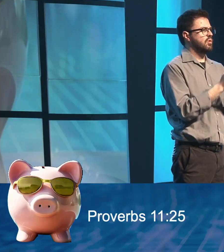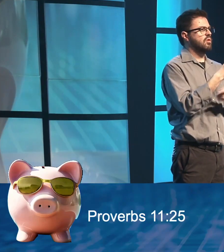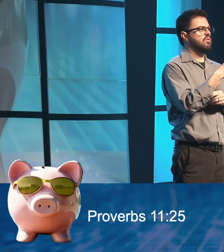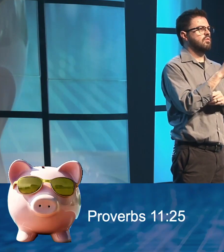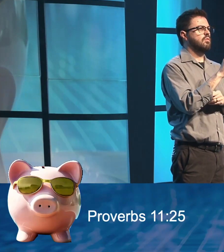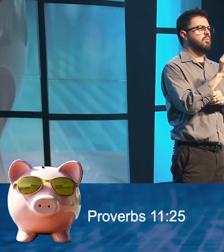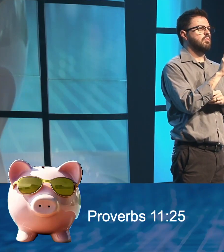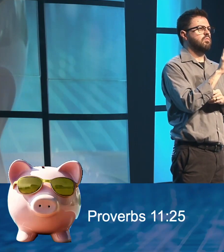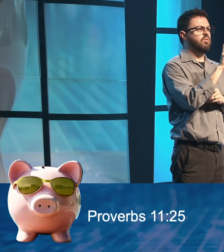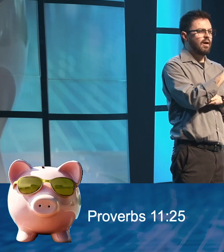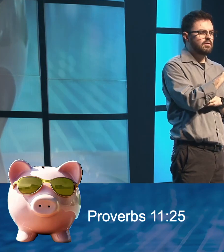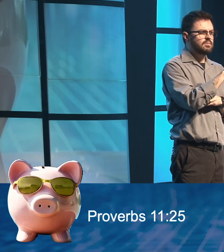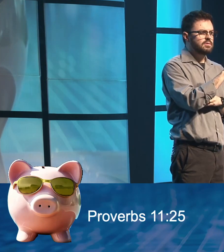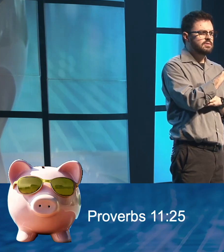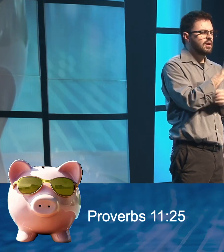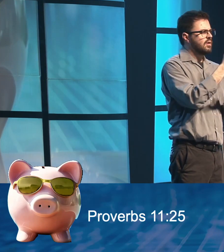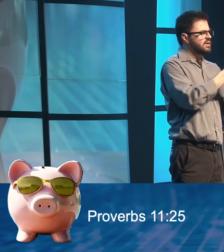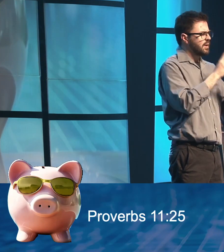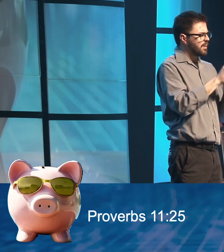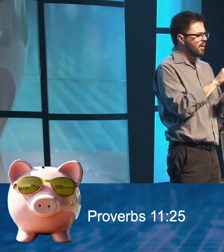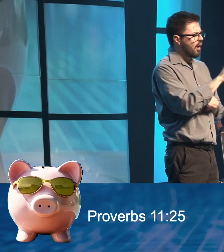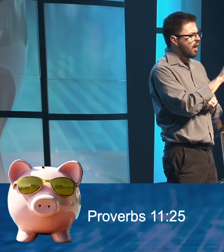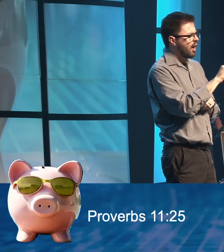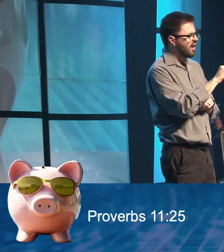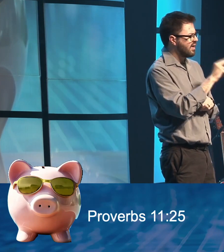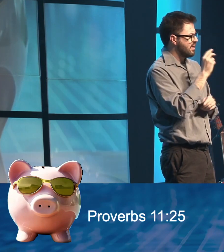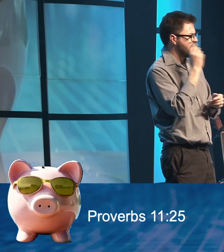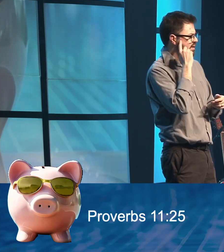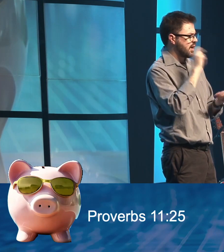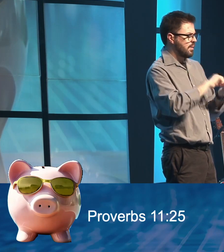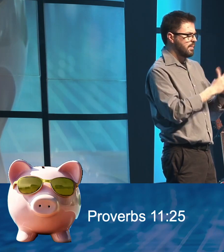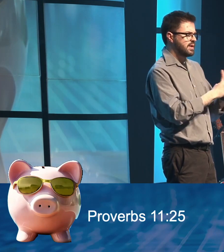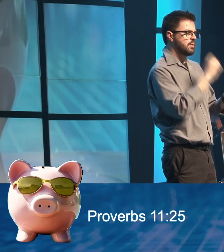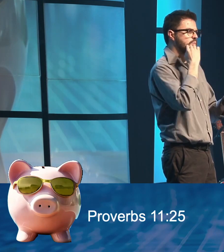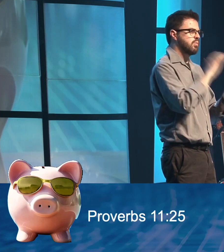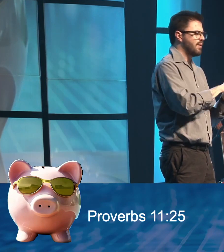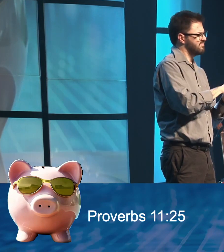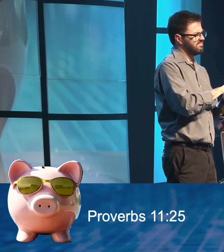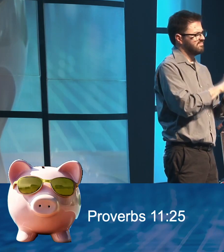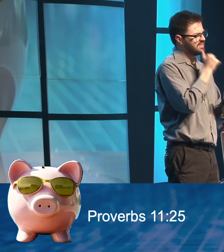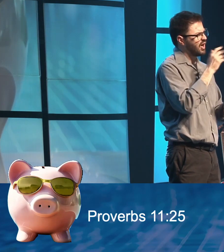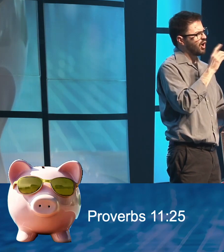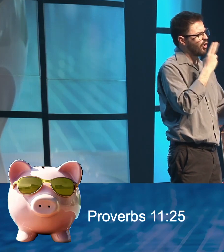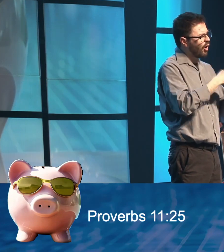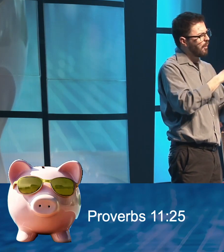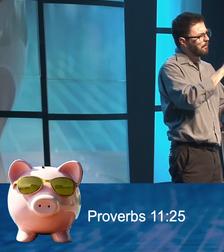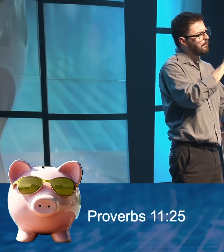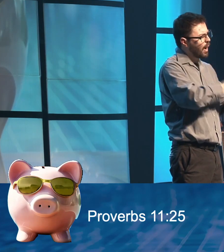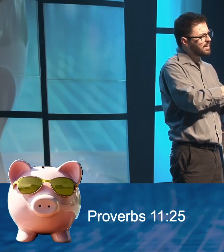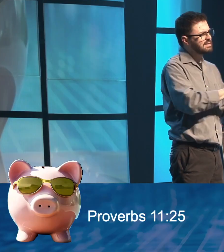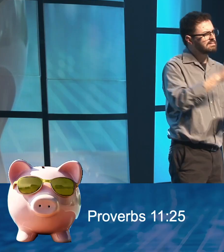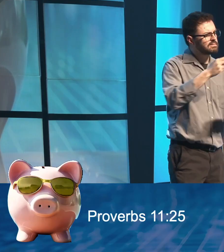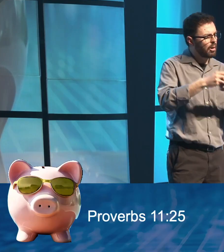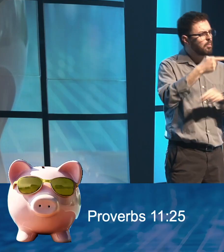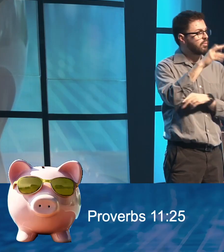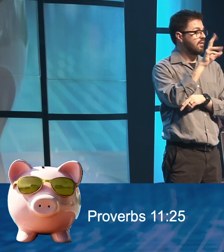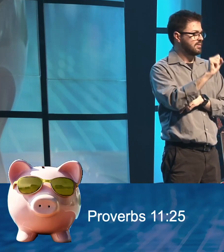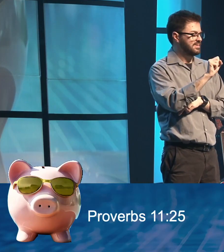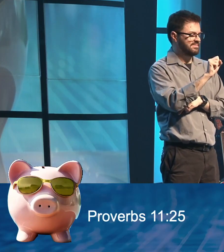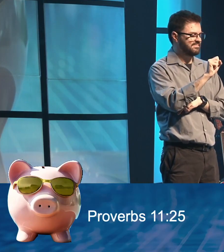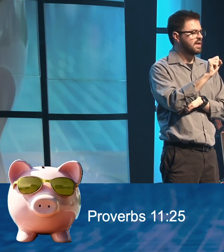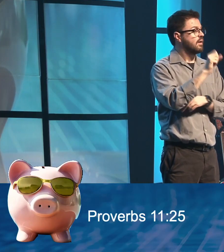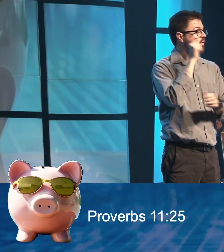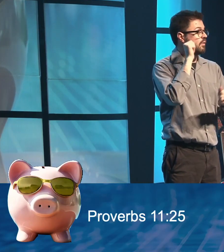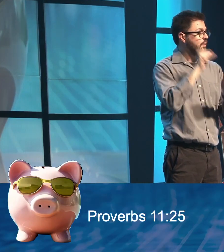right? The book is not called Promises 11:25, okay? And you got to remember that the book of Proverbs comes out of a